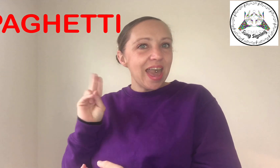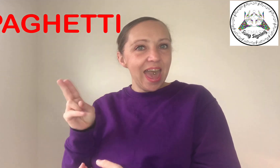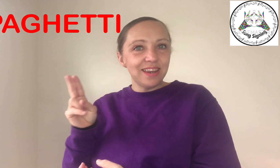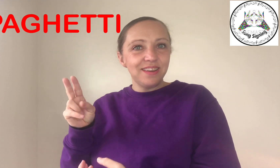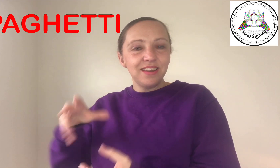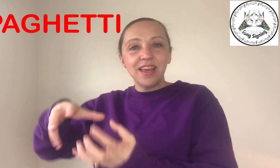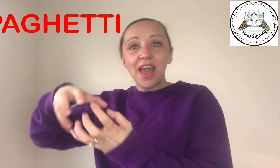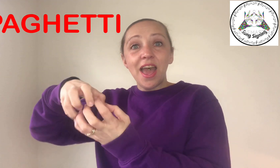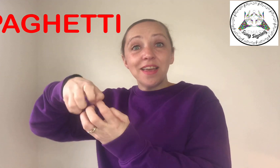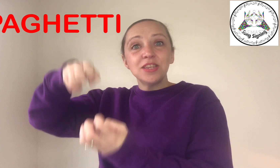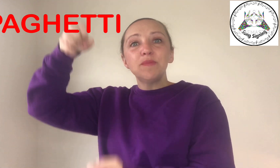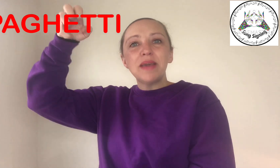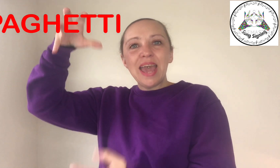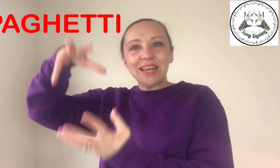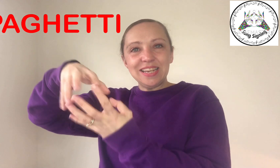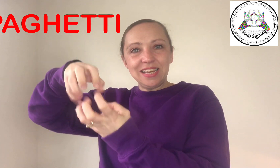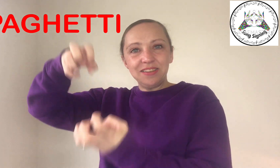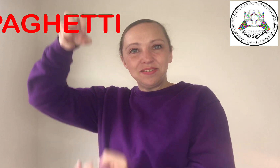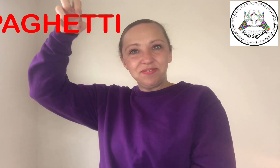Again. Spaghetti.